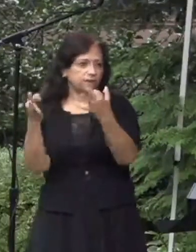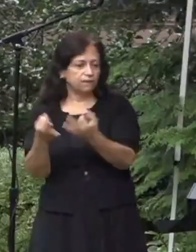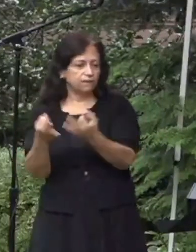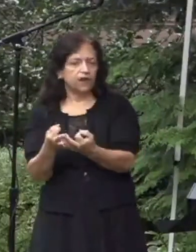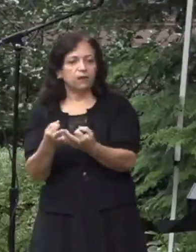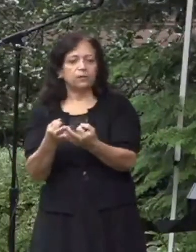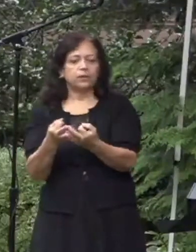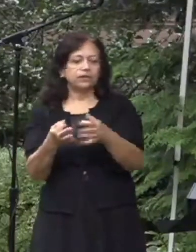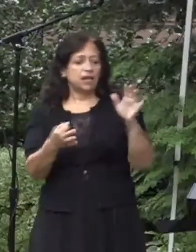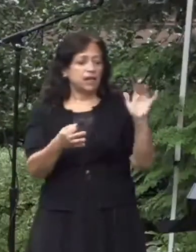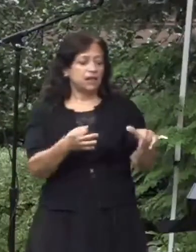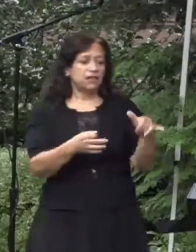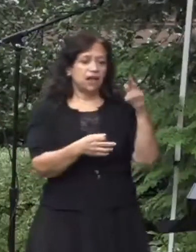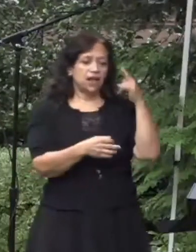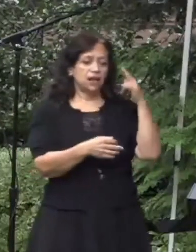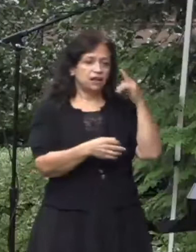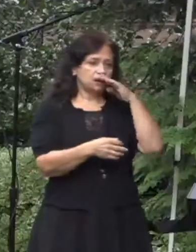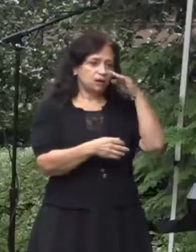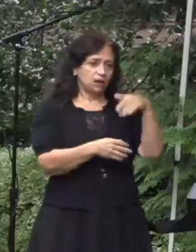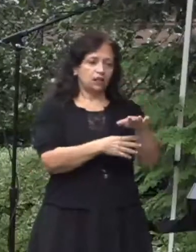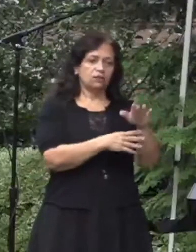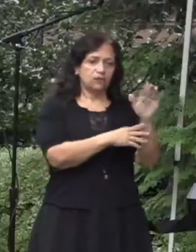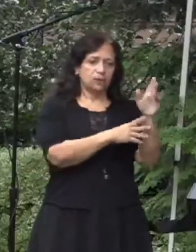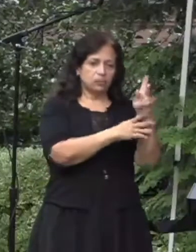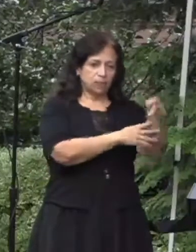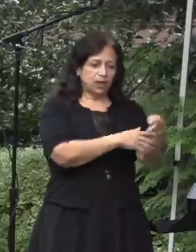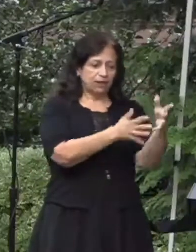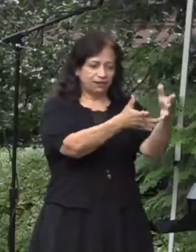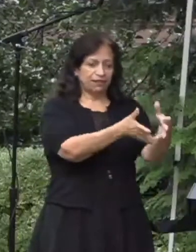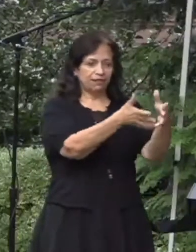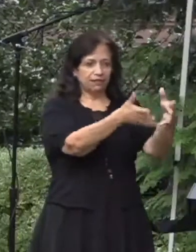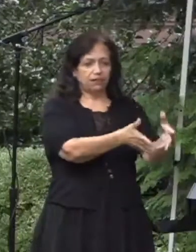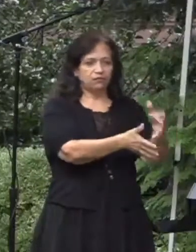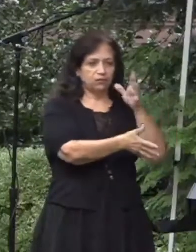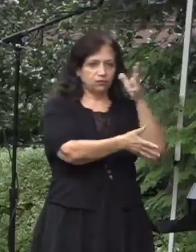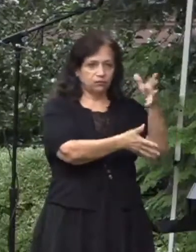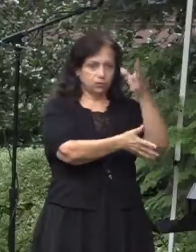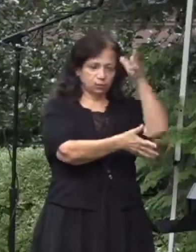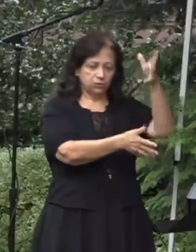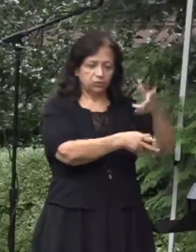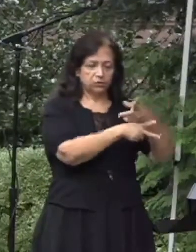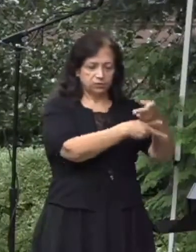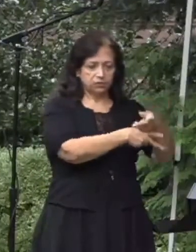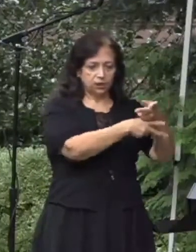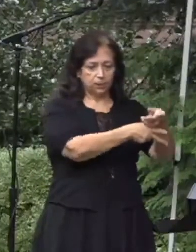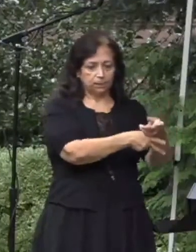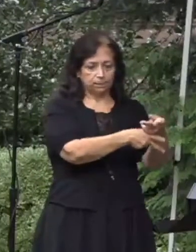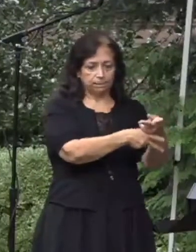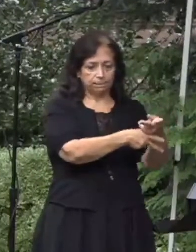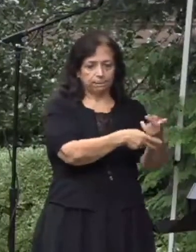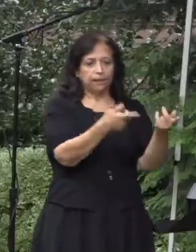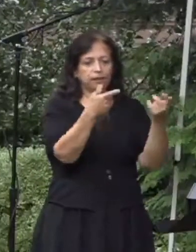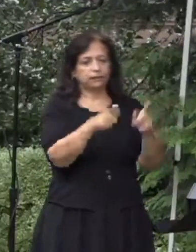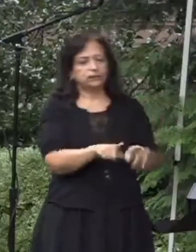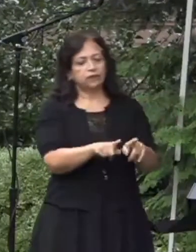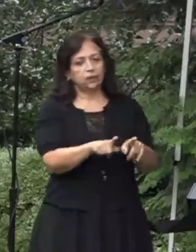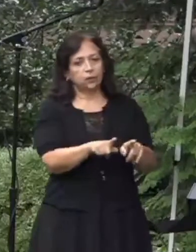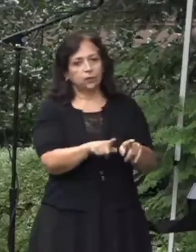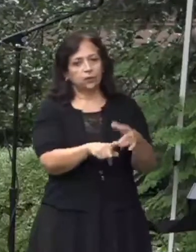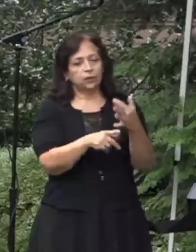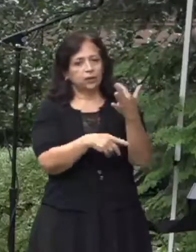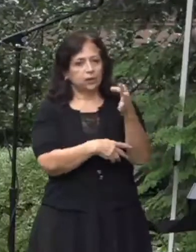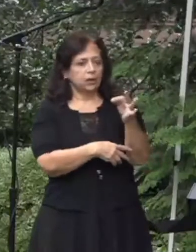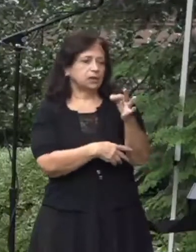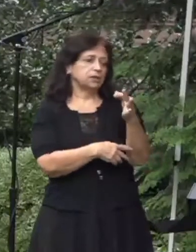own, that elephant ear remained in Mildred and Dale's care. So finally, in the